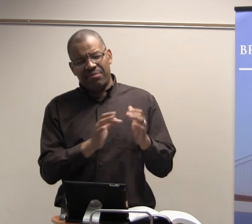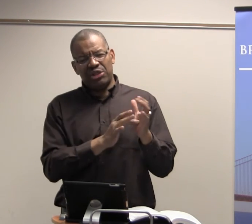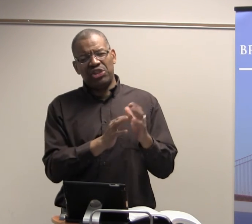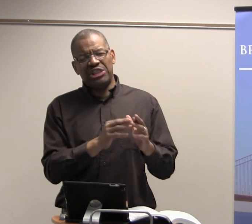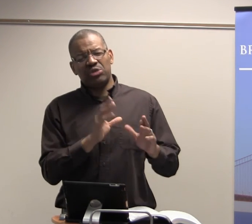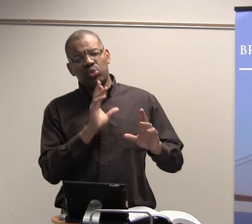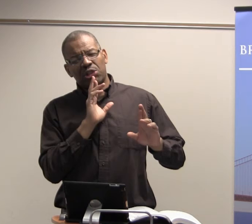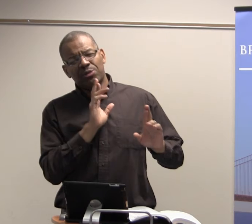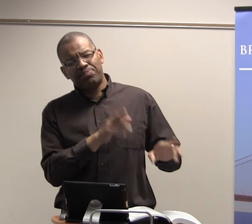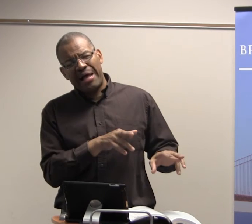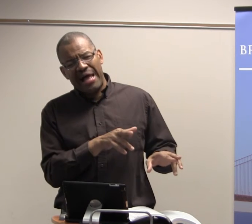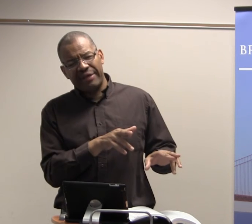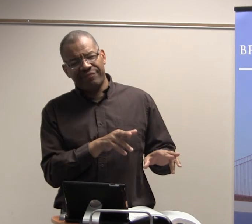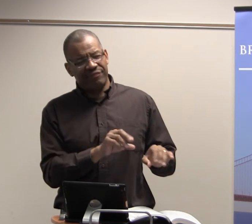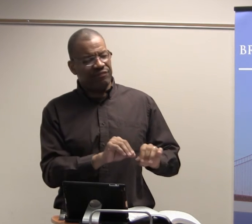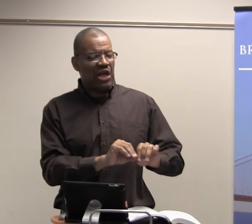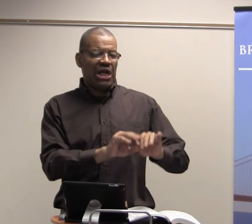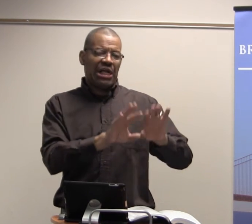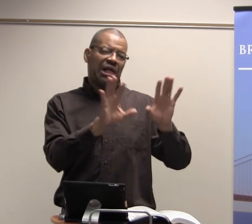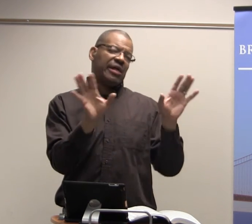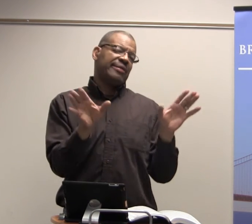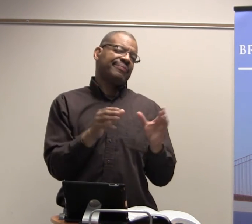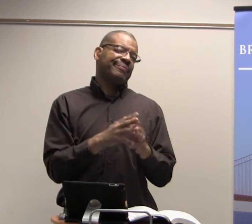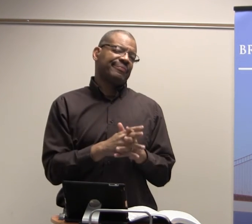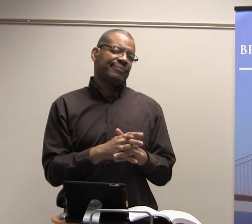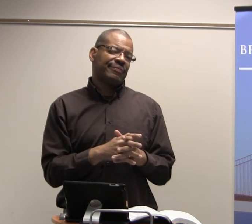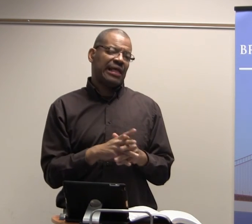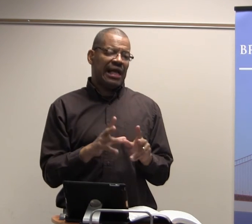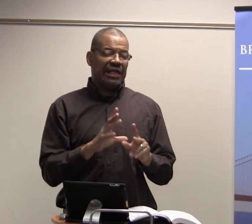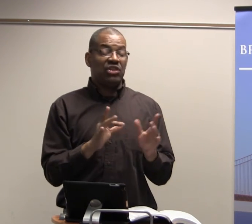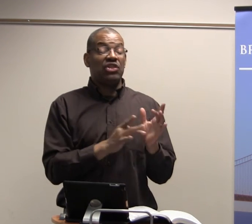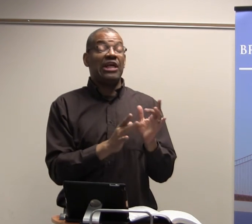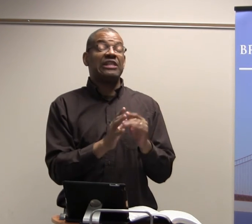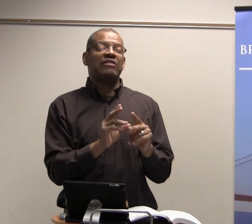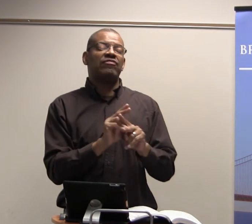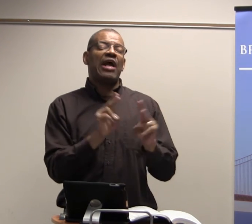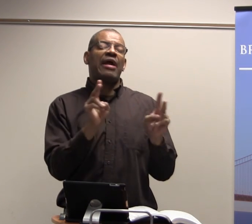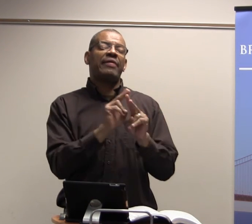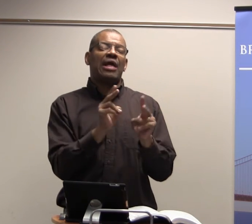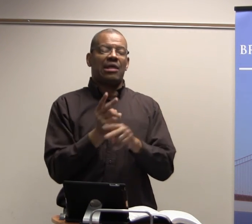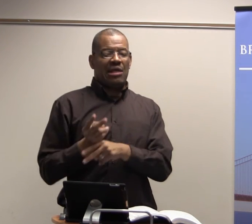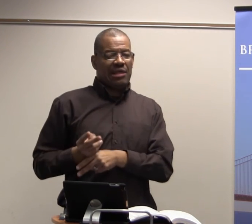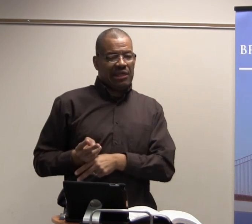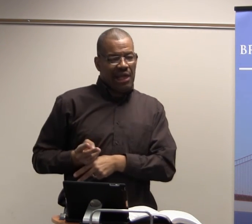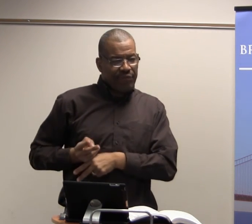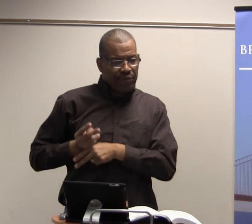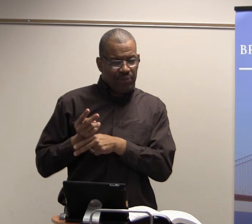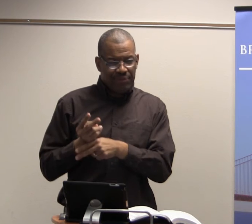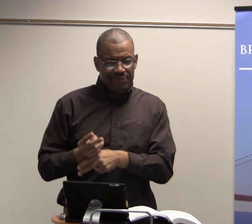But Jesus responds very well. And Jesus very temporal.